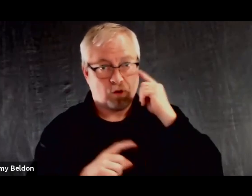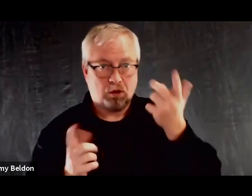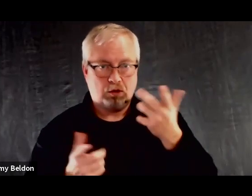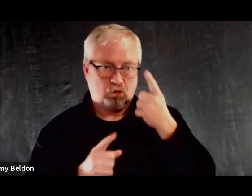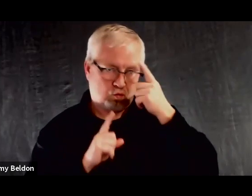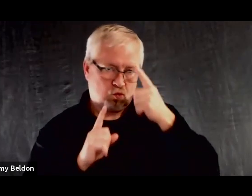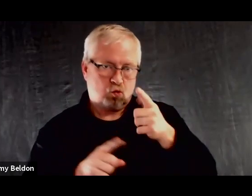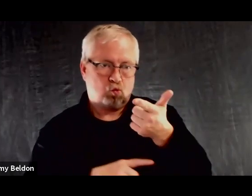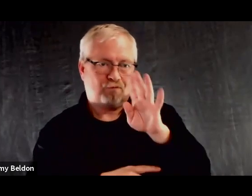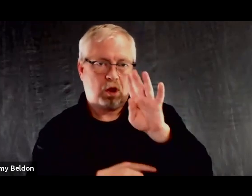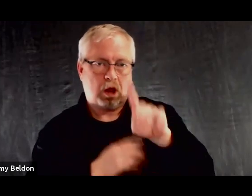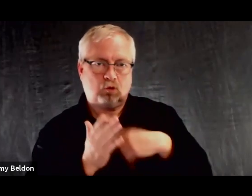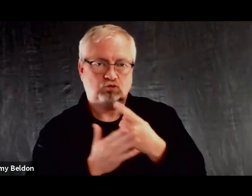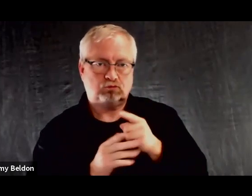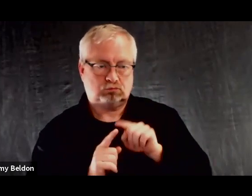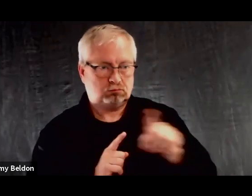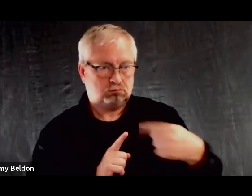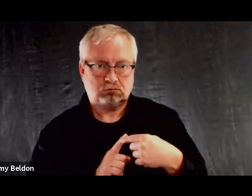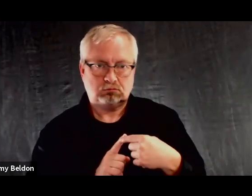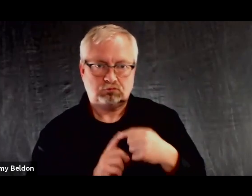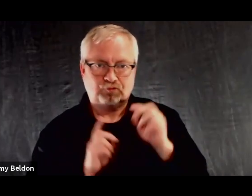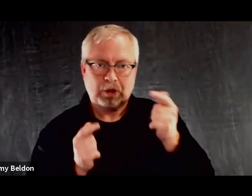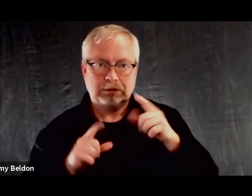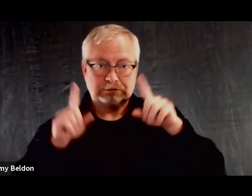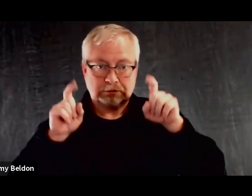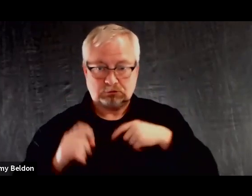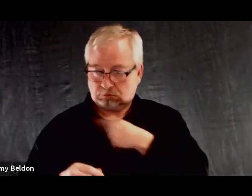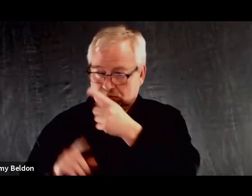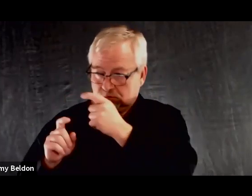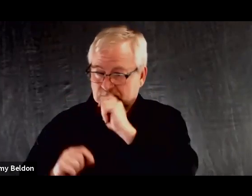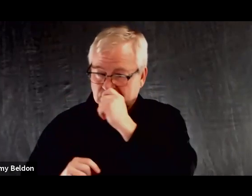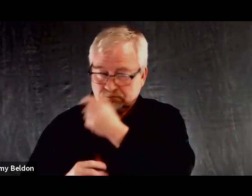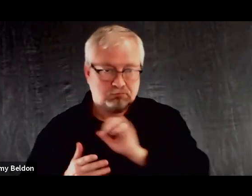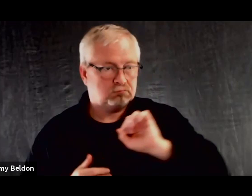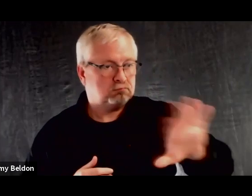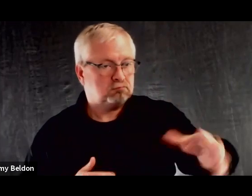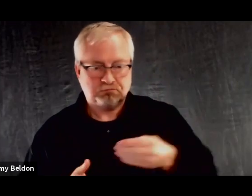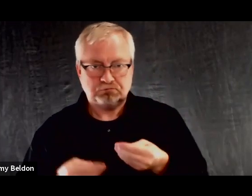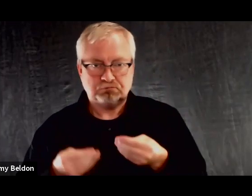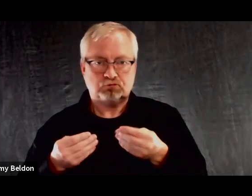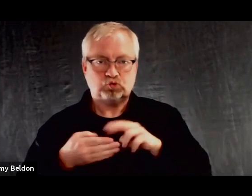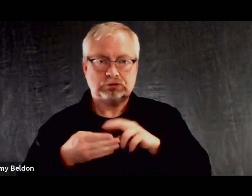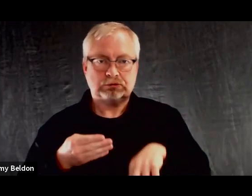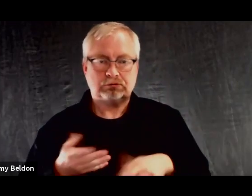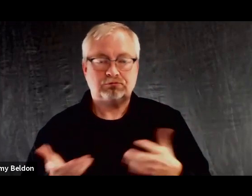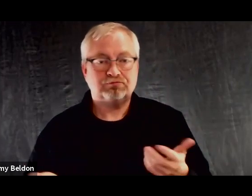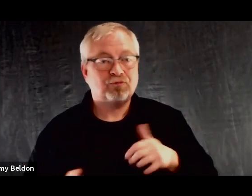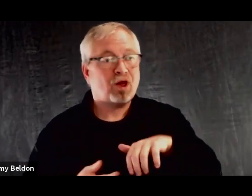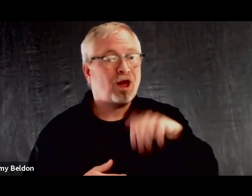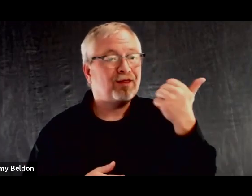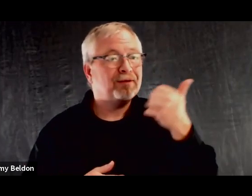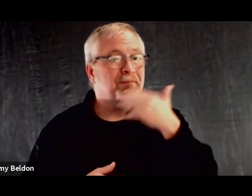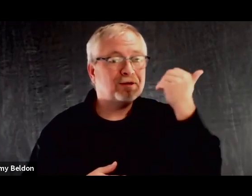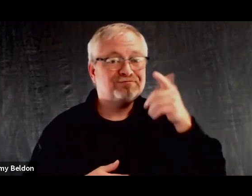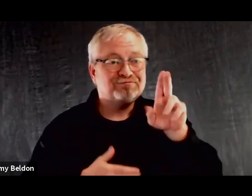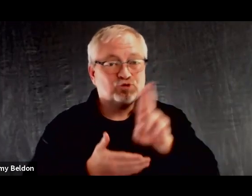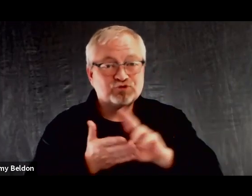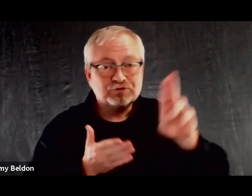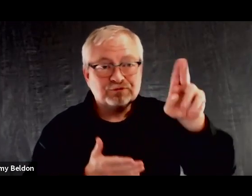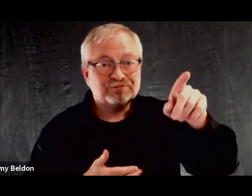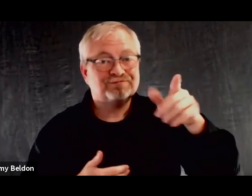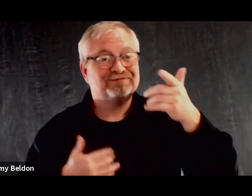lab, and as Mayo and the other systems, and now the university, and the appeal